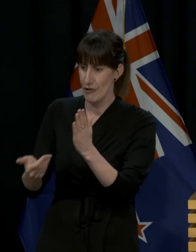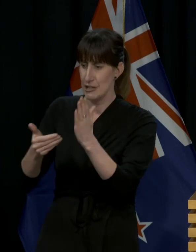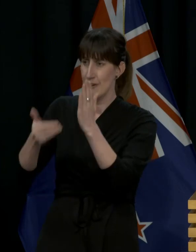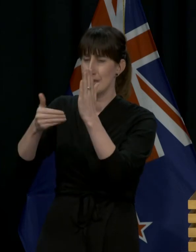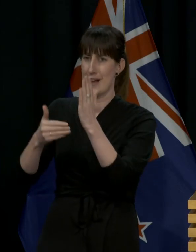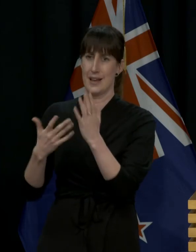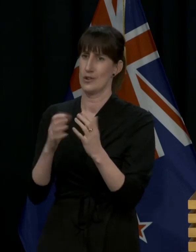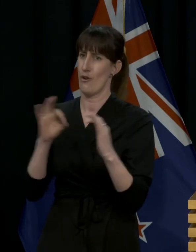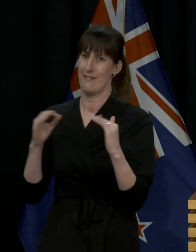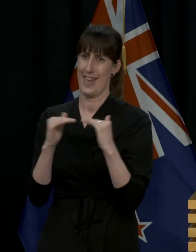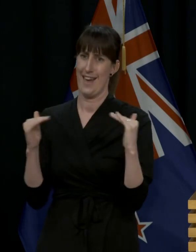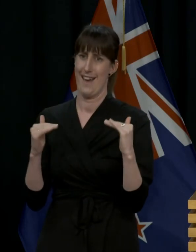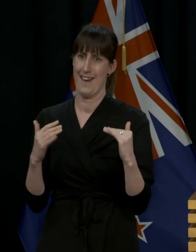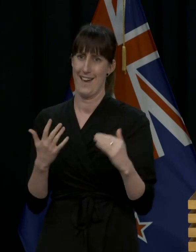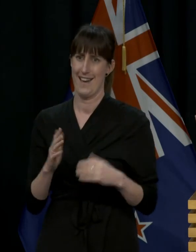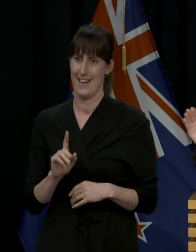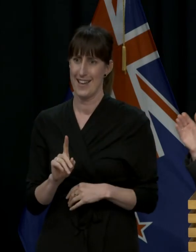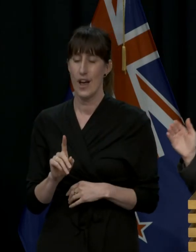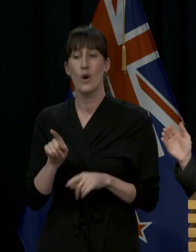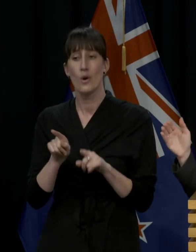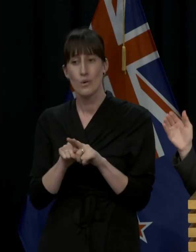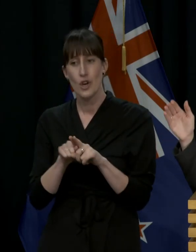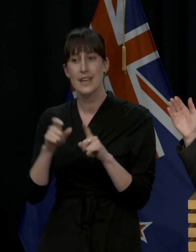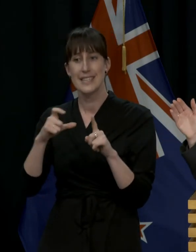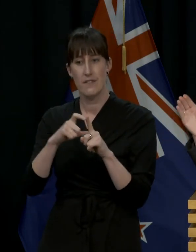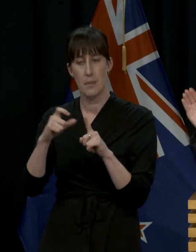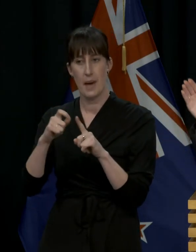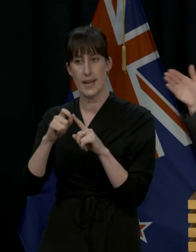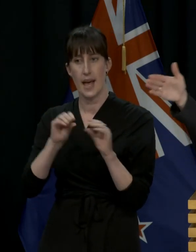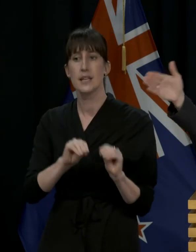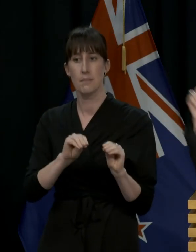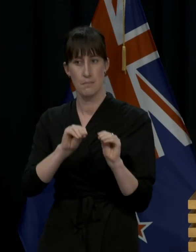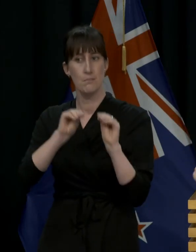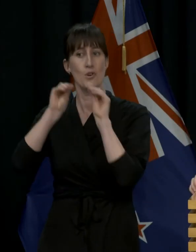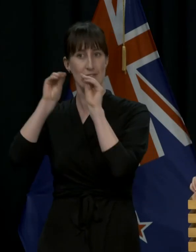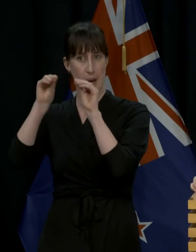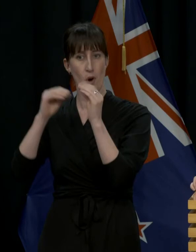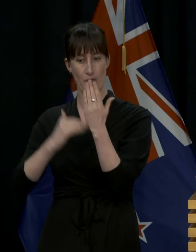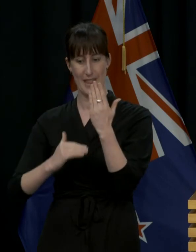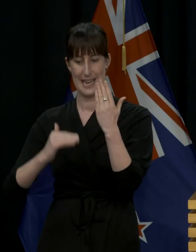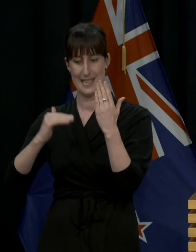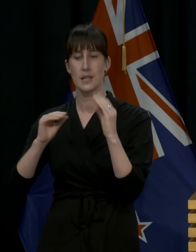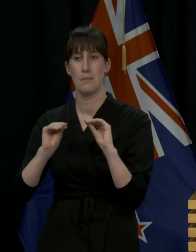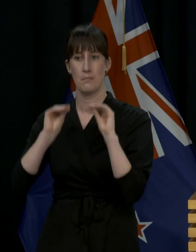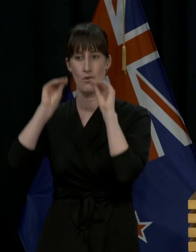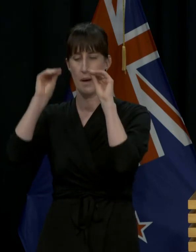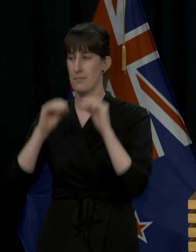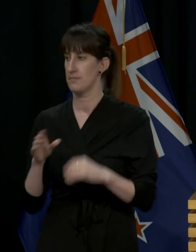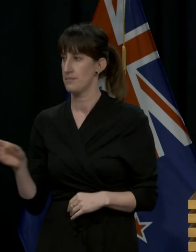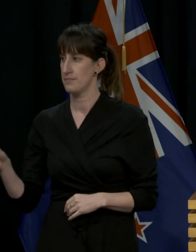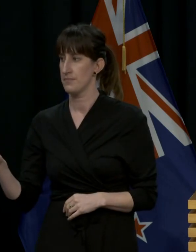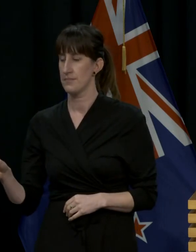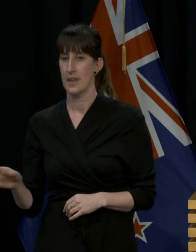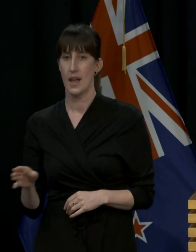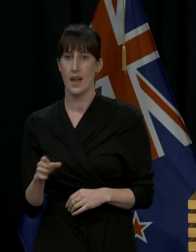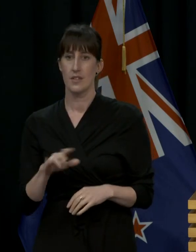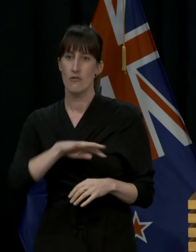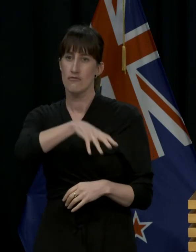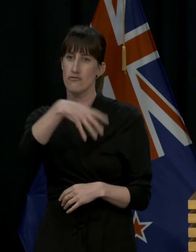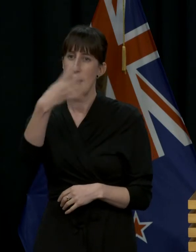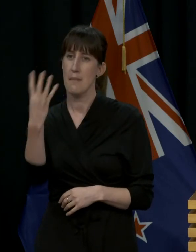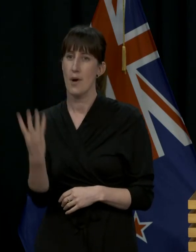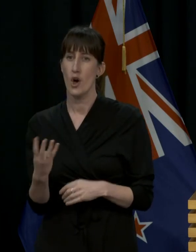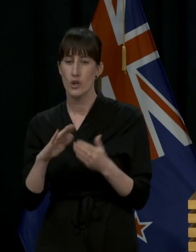they have. You'll also see that David Parker has moved up as well. There's a lot of representation from the LGBTQ community,